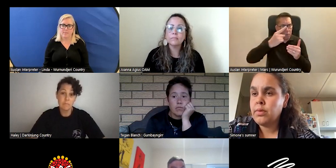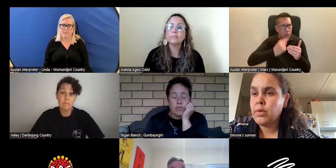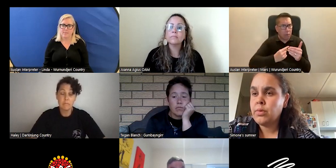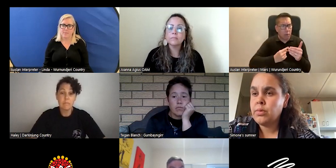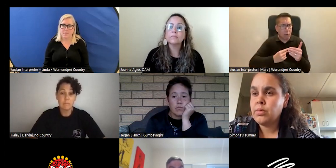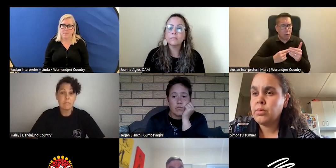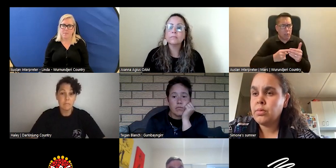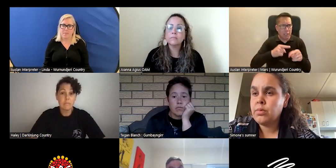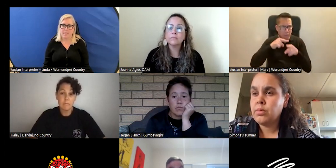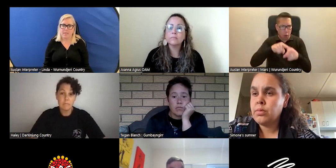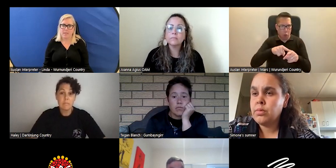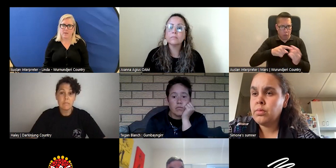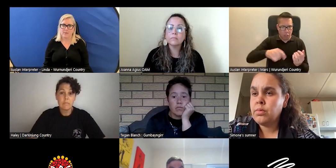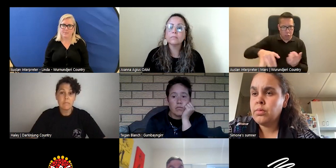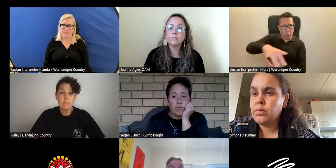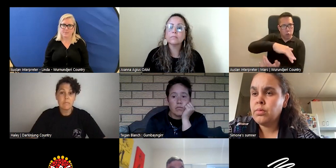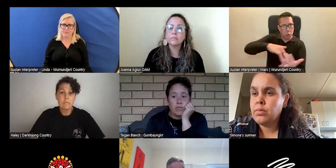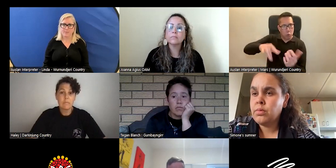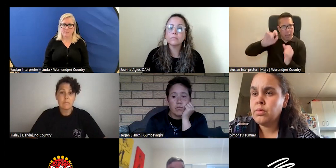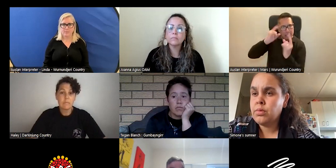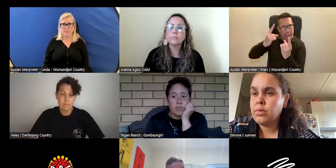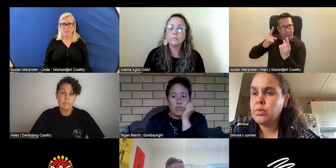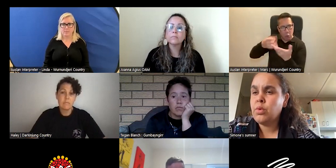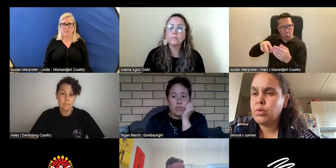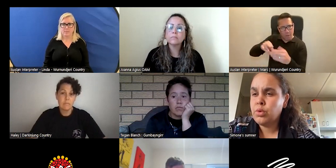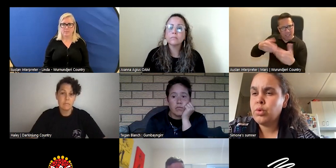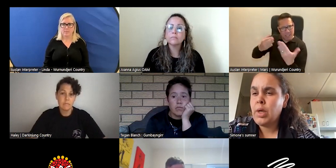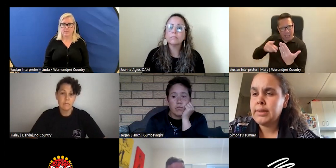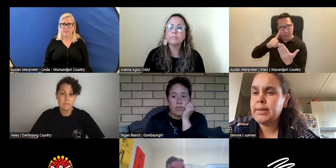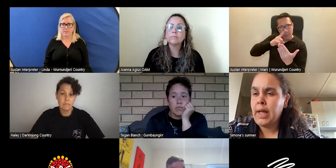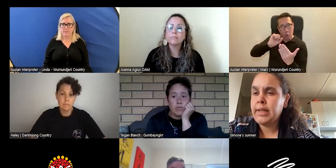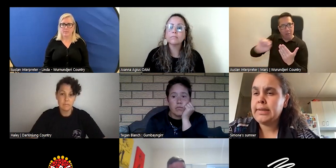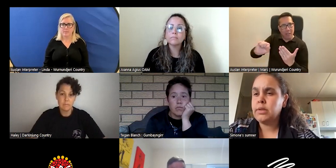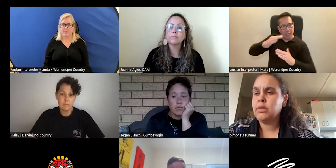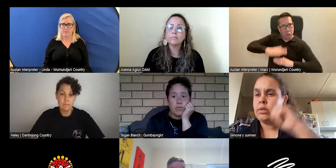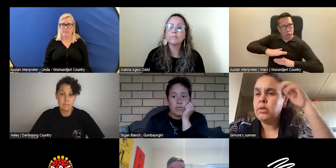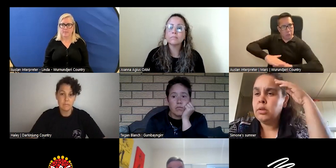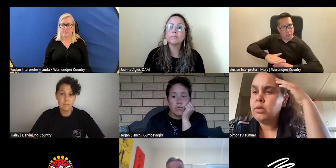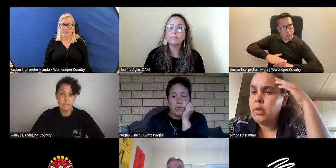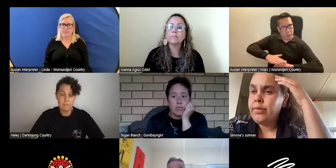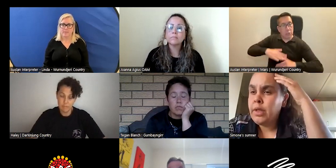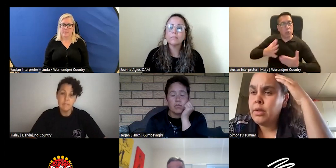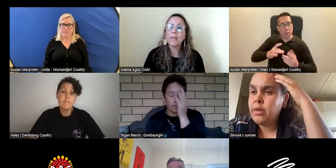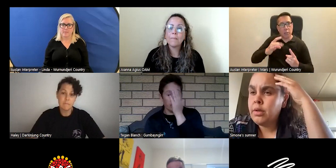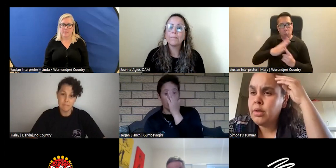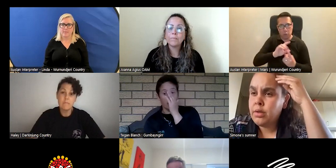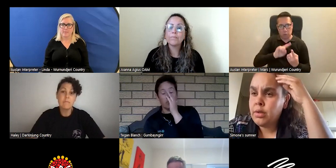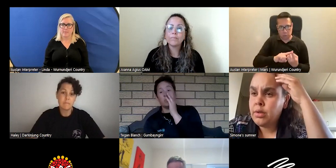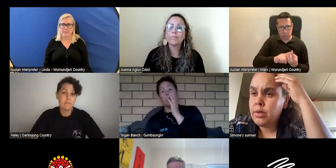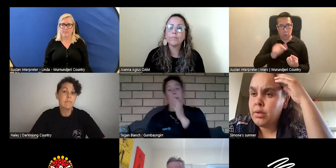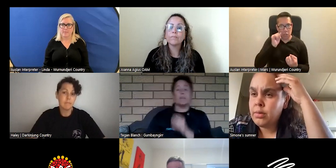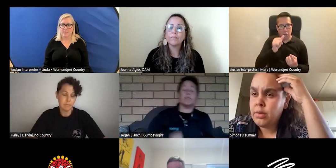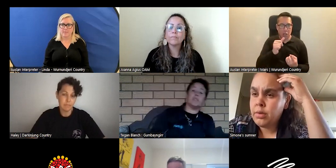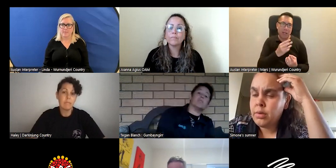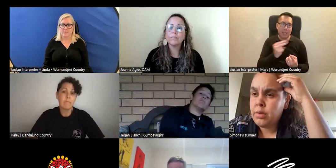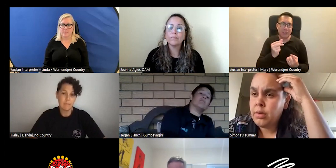the social understanding of the day of the people in that country. All right, so that's an important one because we know that some